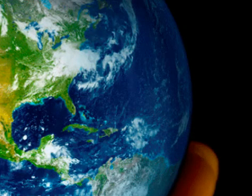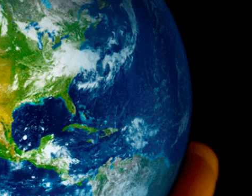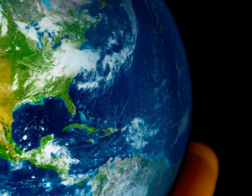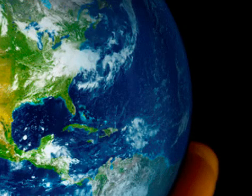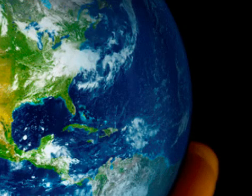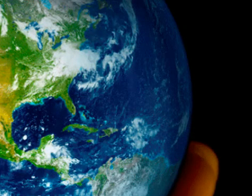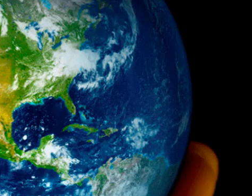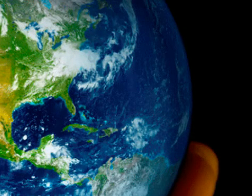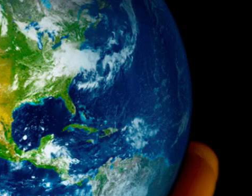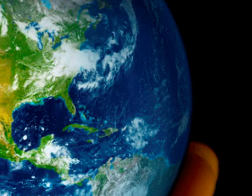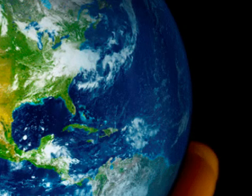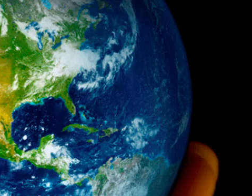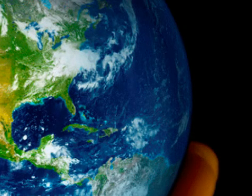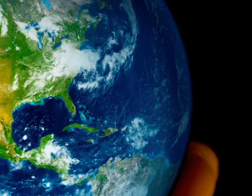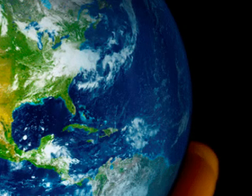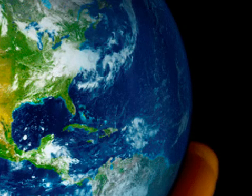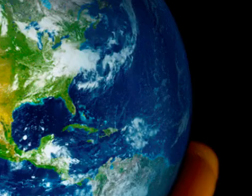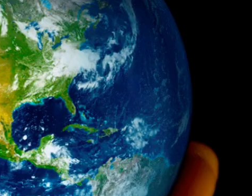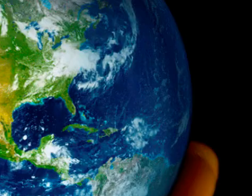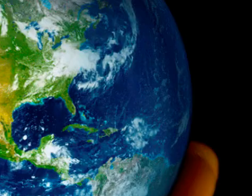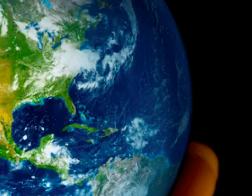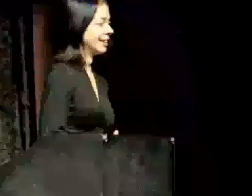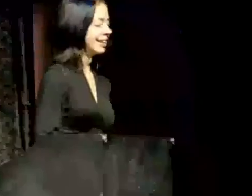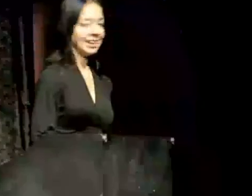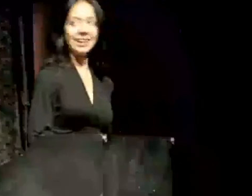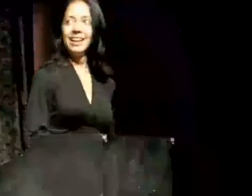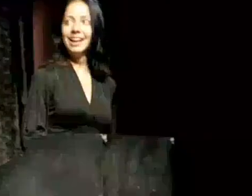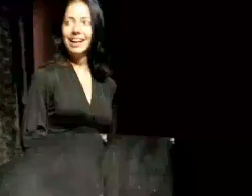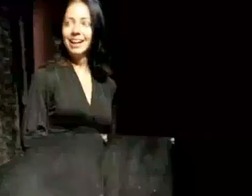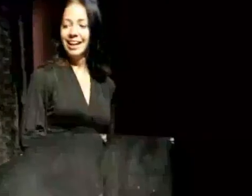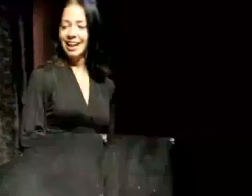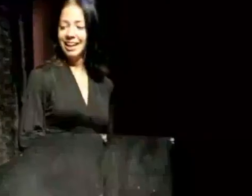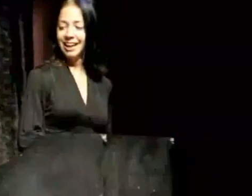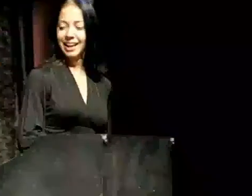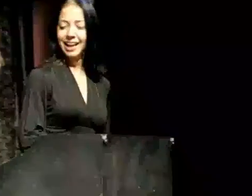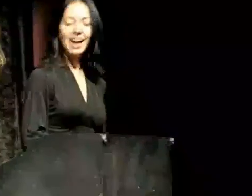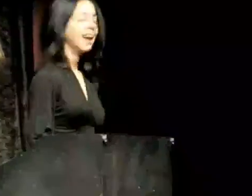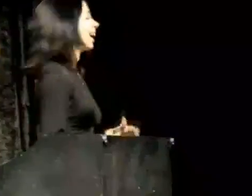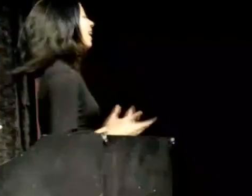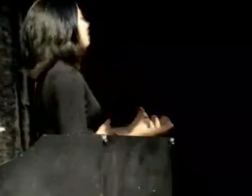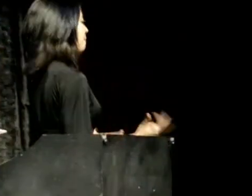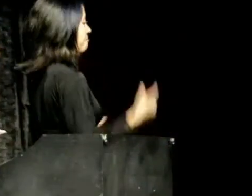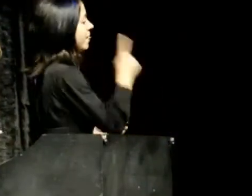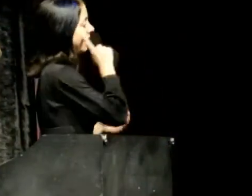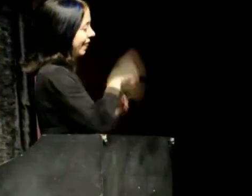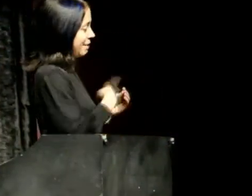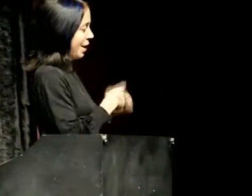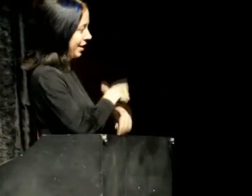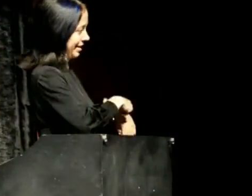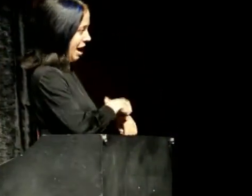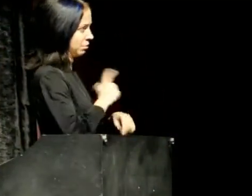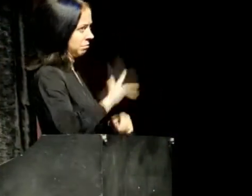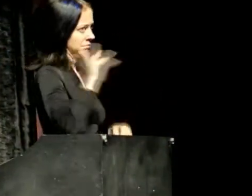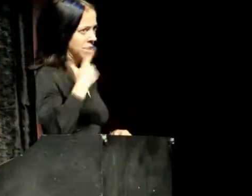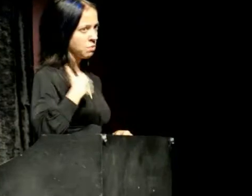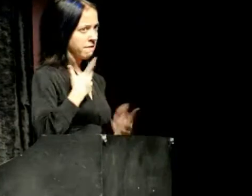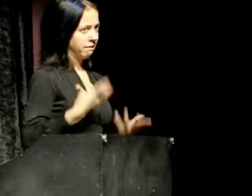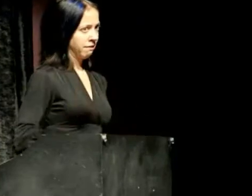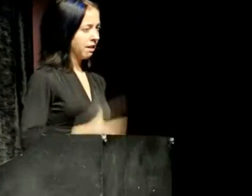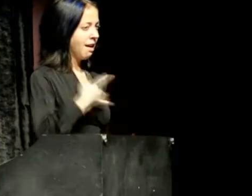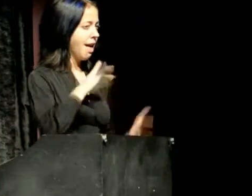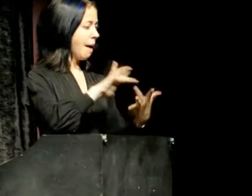So many things. Okay, and so empathy. So we think about the times that we empathize and